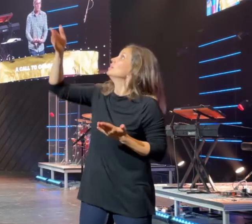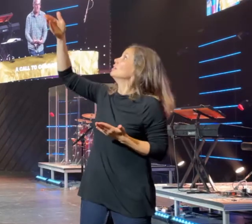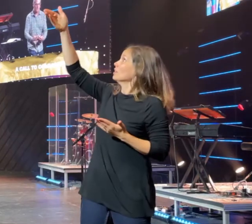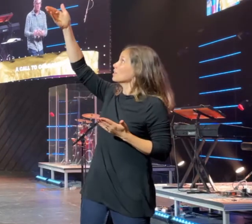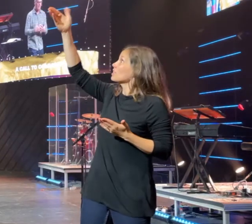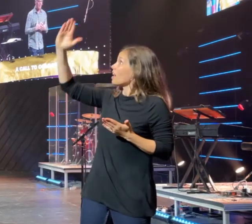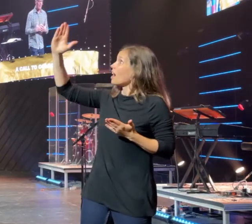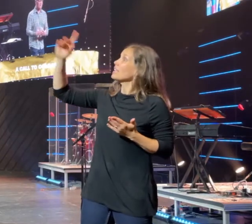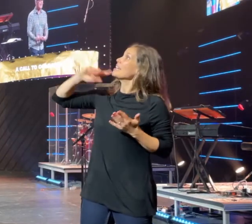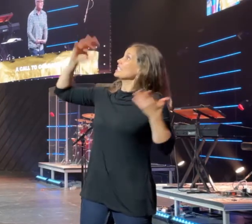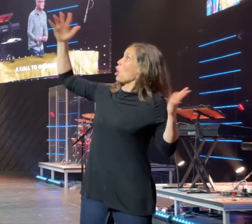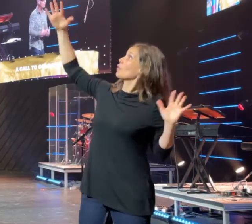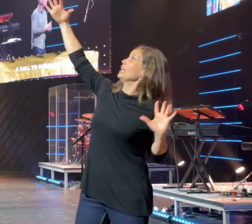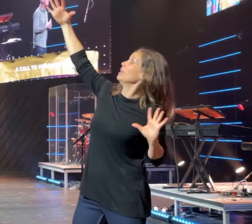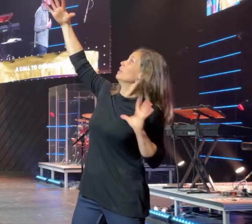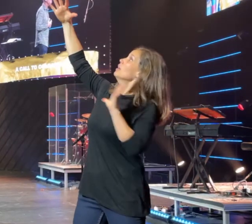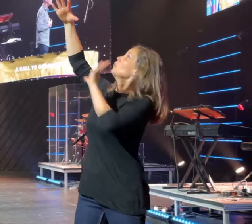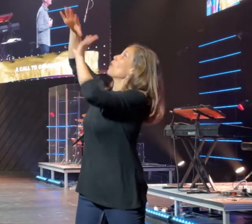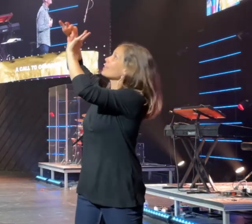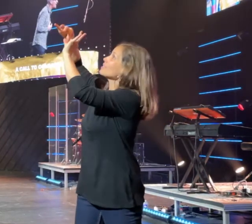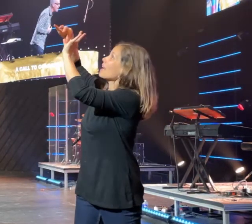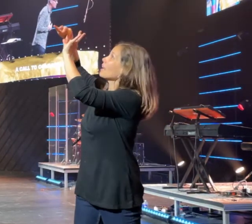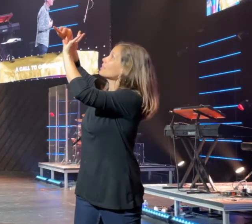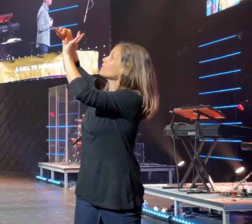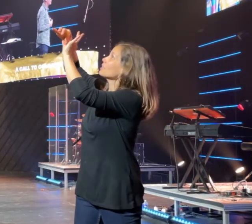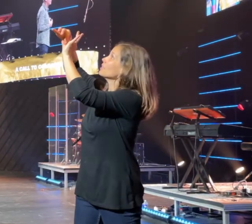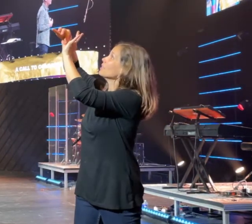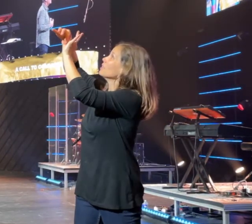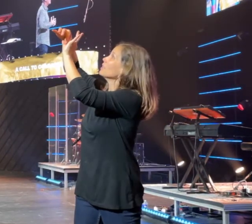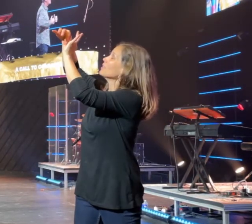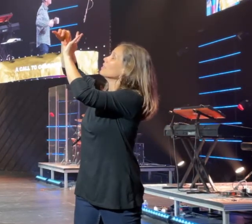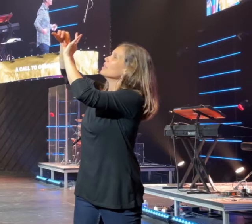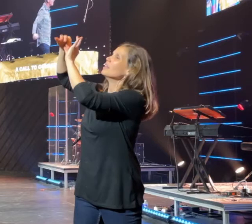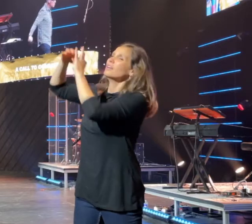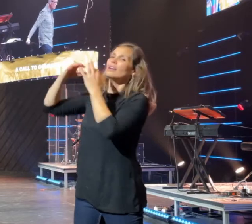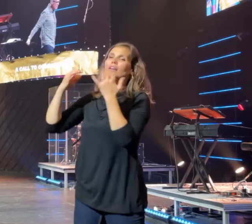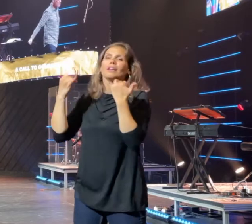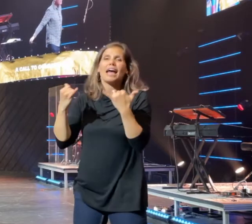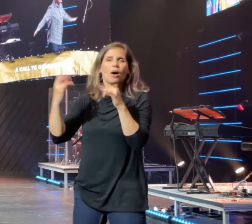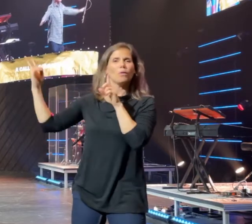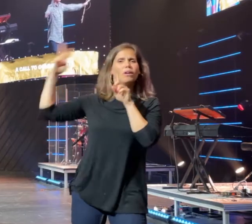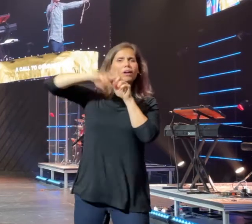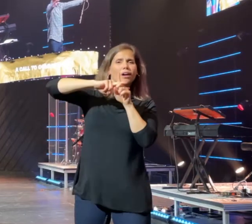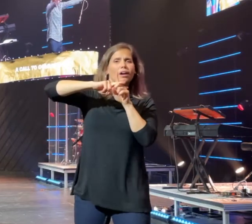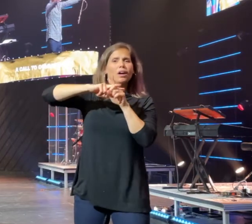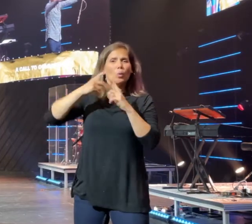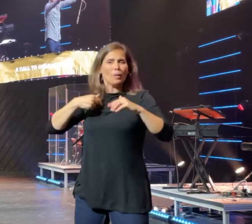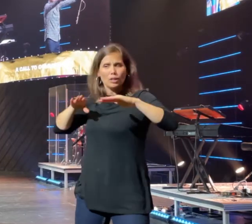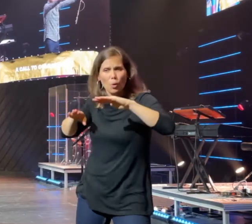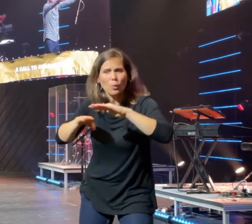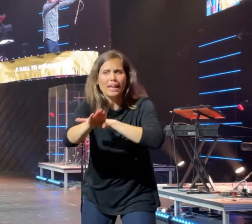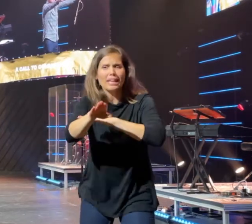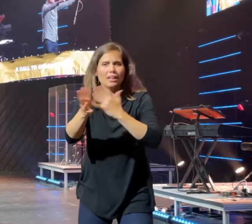to himself and back to this way of seeing and being. And he's saying to us, let's join arms and let's go be